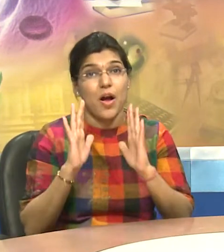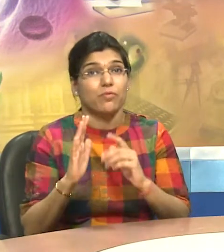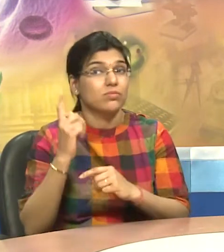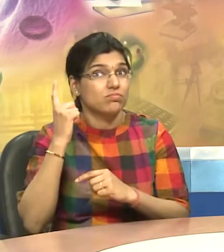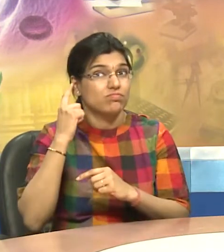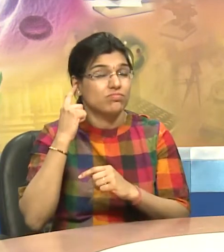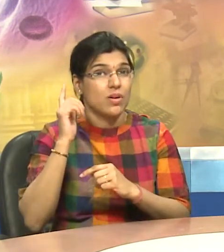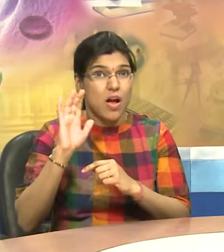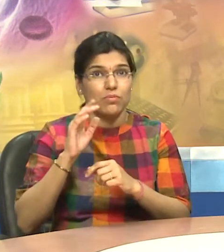Noise